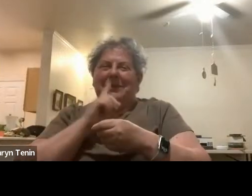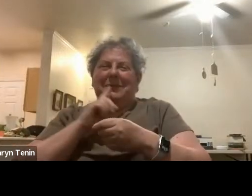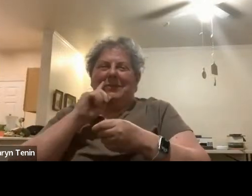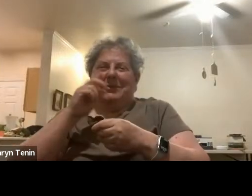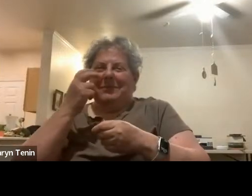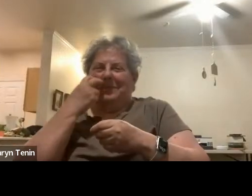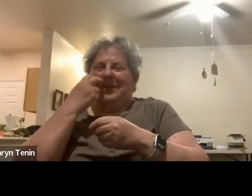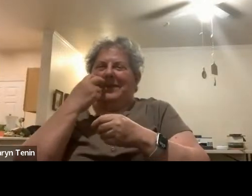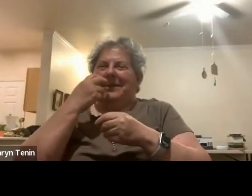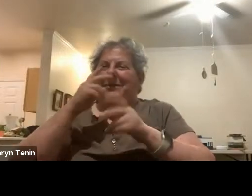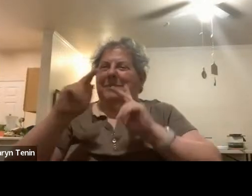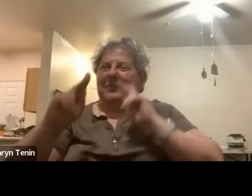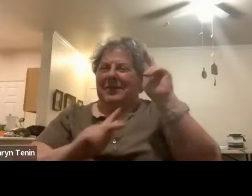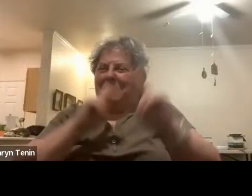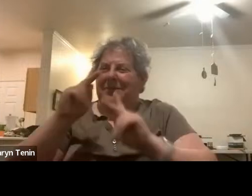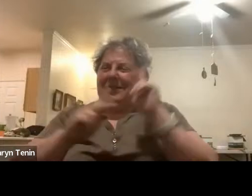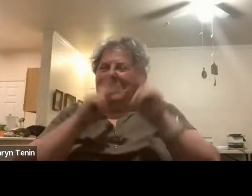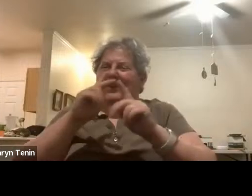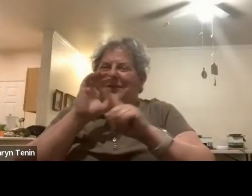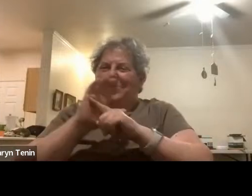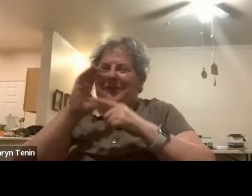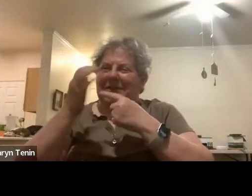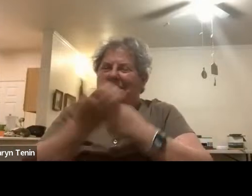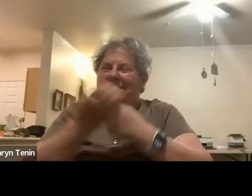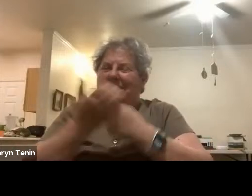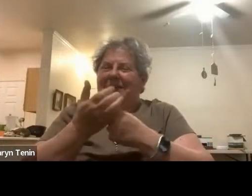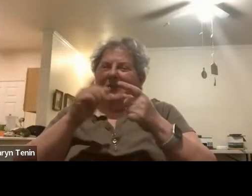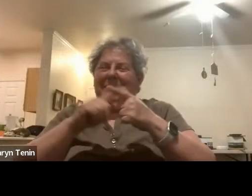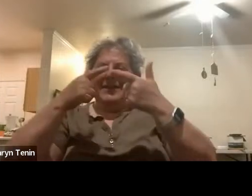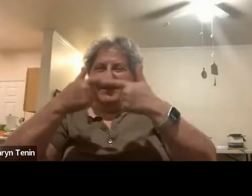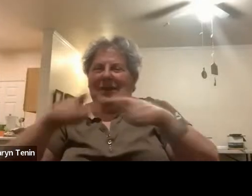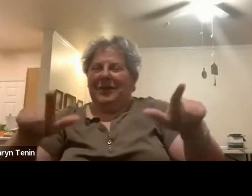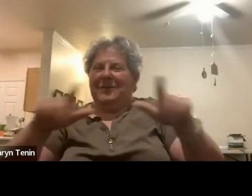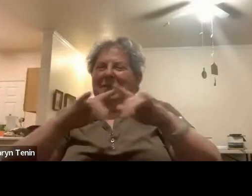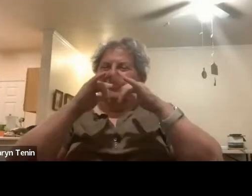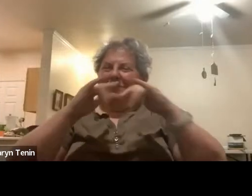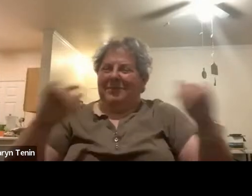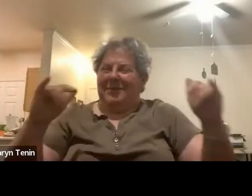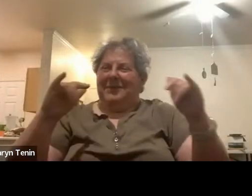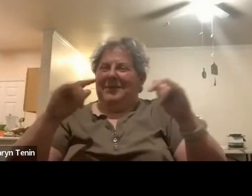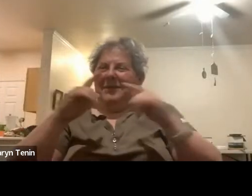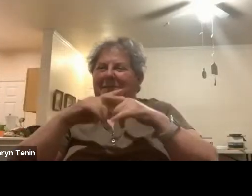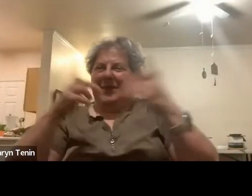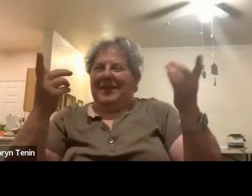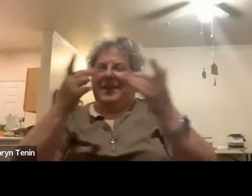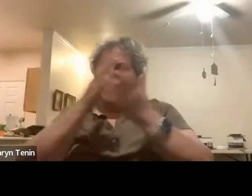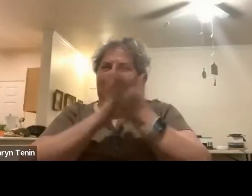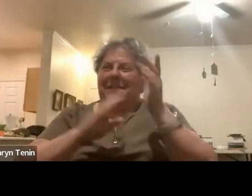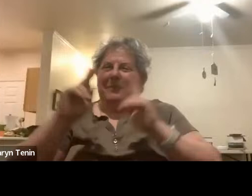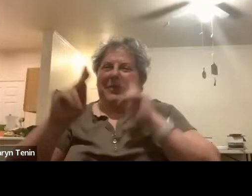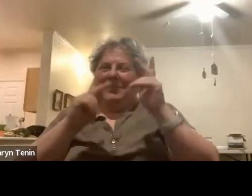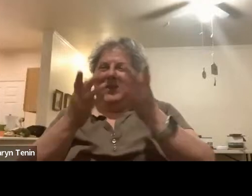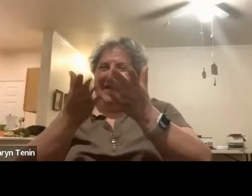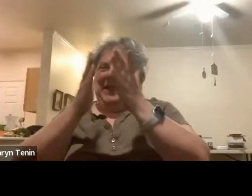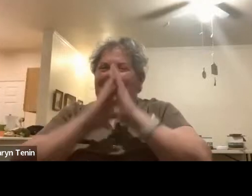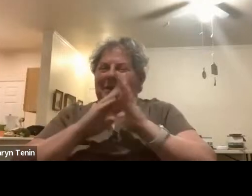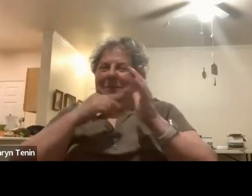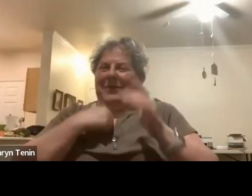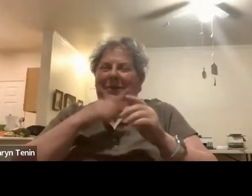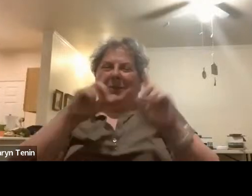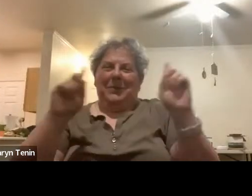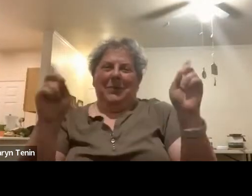exposure to individuals to learn more about the deafblind community, about the people, the culture, and the language.